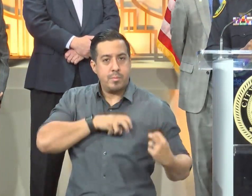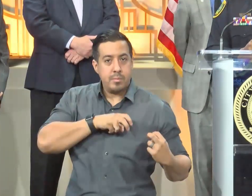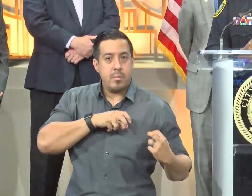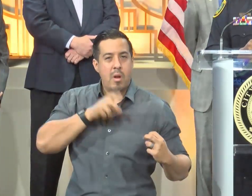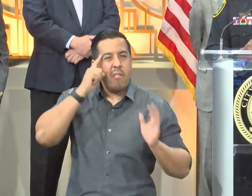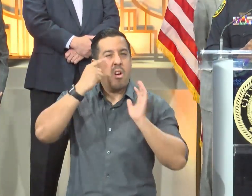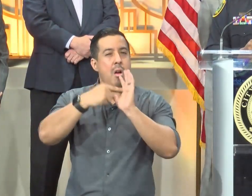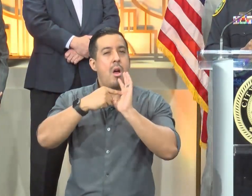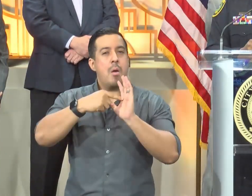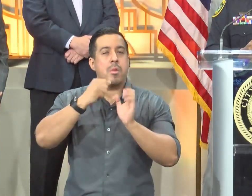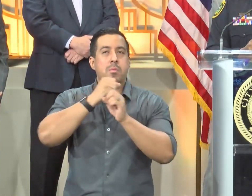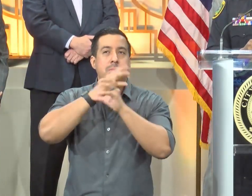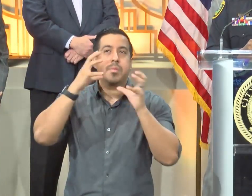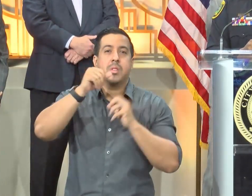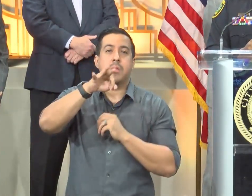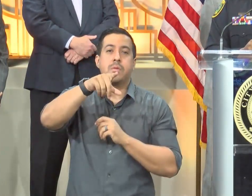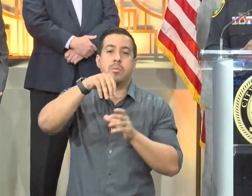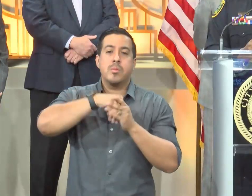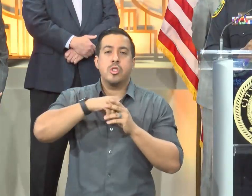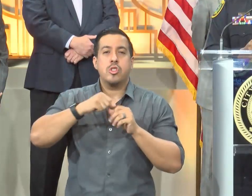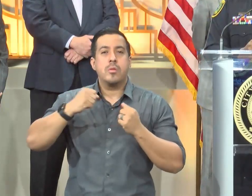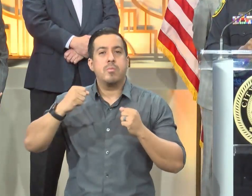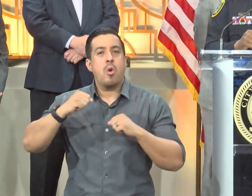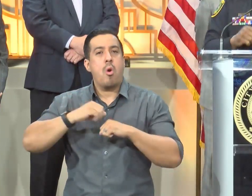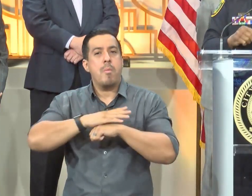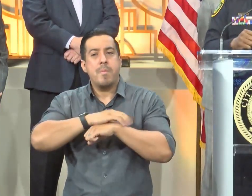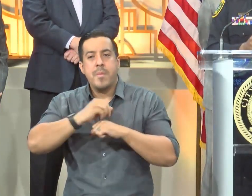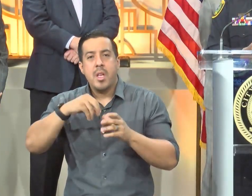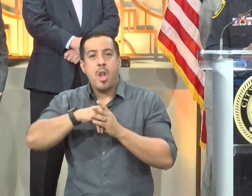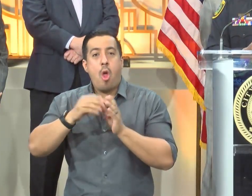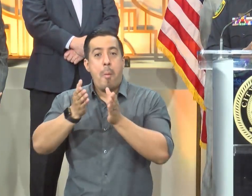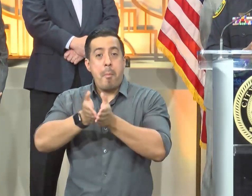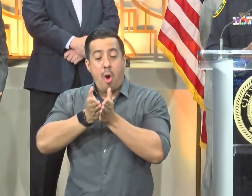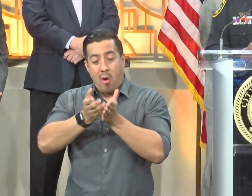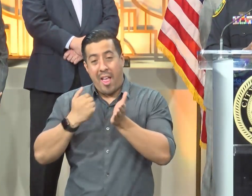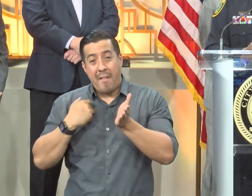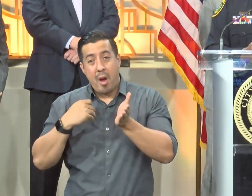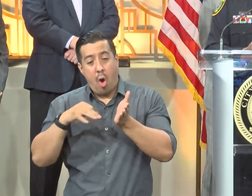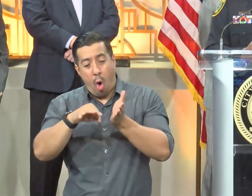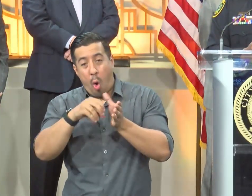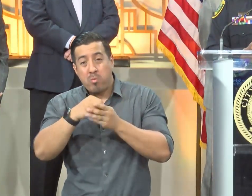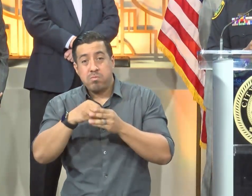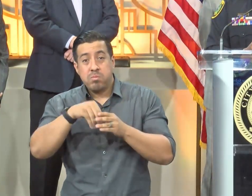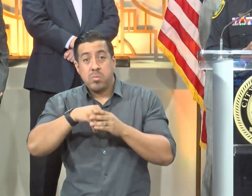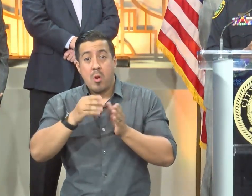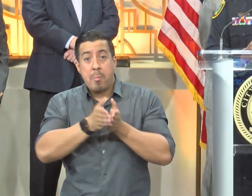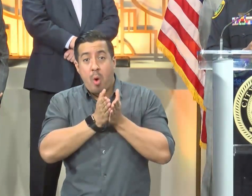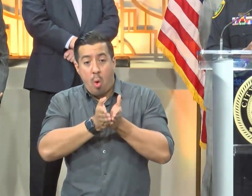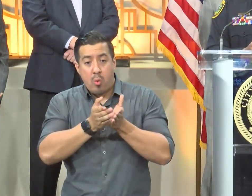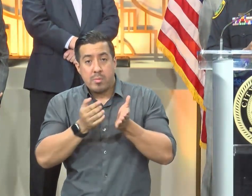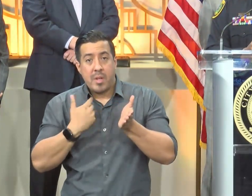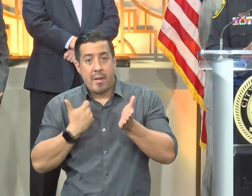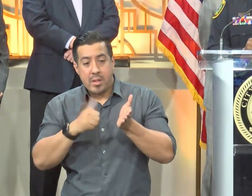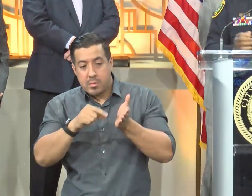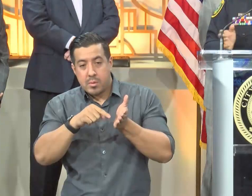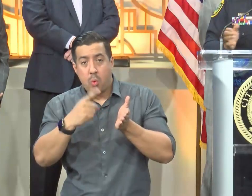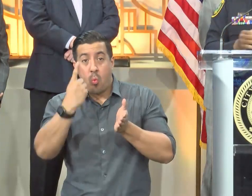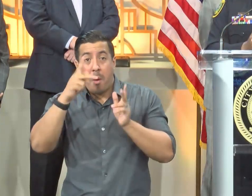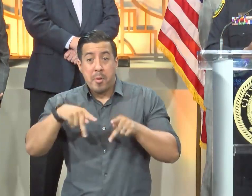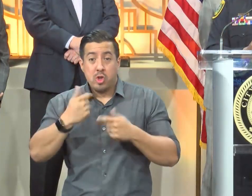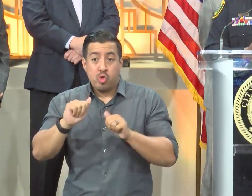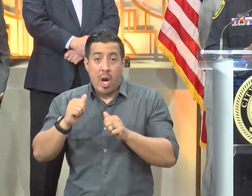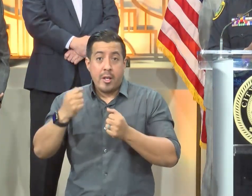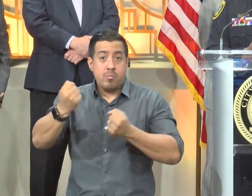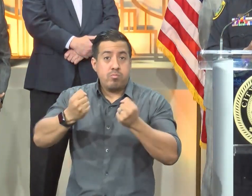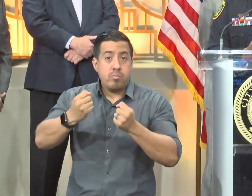ocean, in a boat, the boat has holes in it. You got 3 people. One steering, trying to get